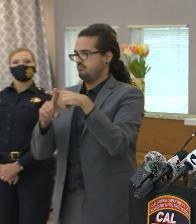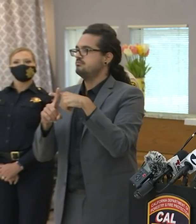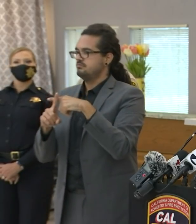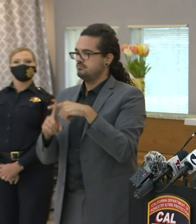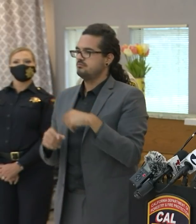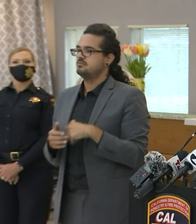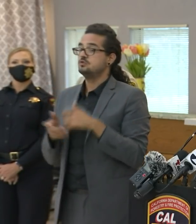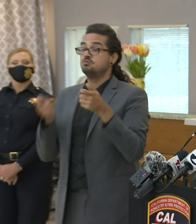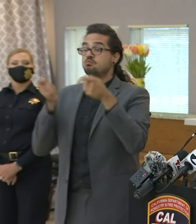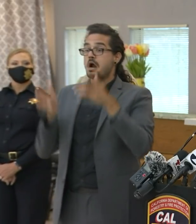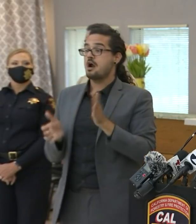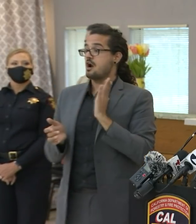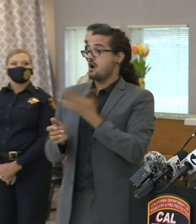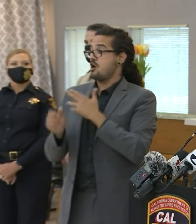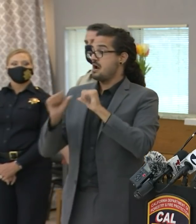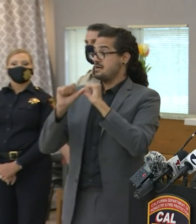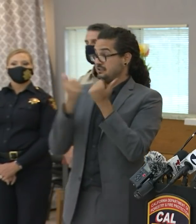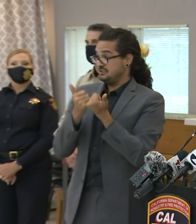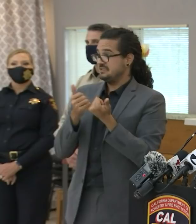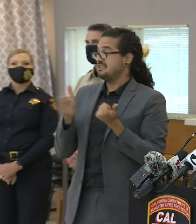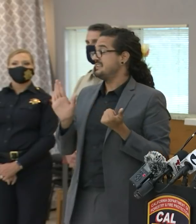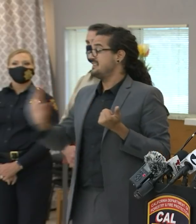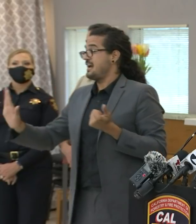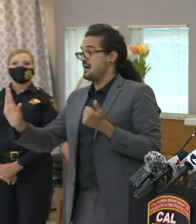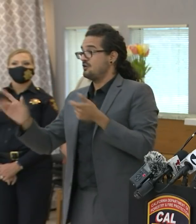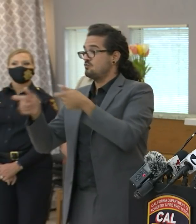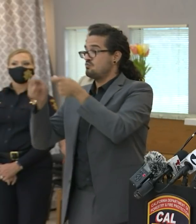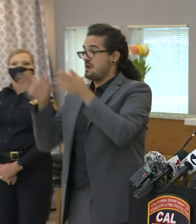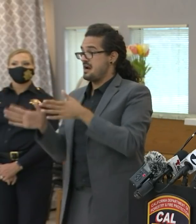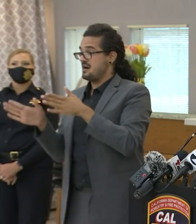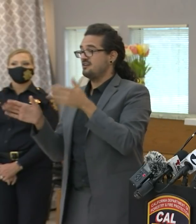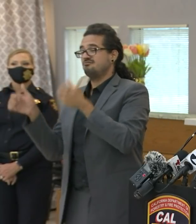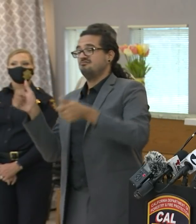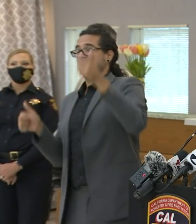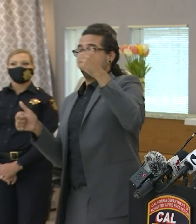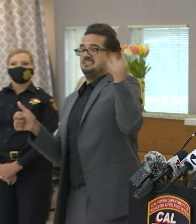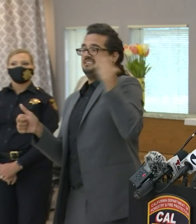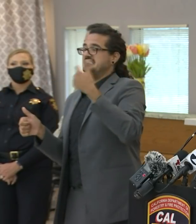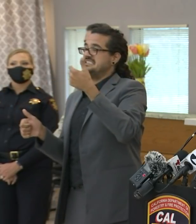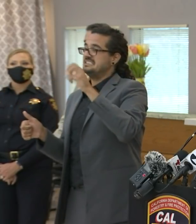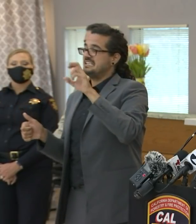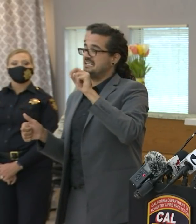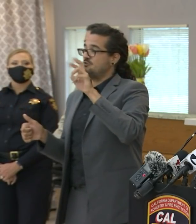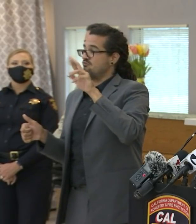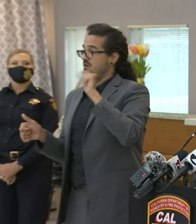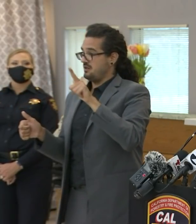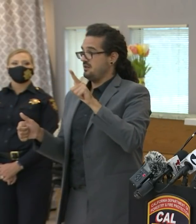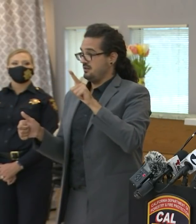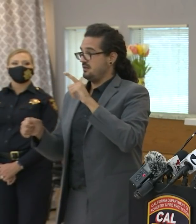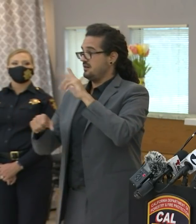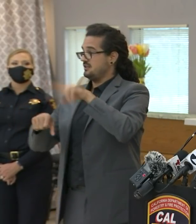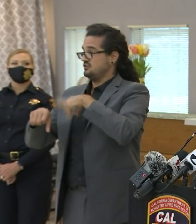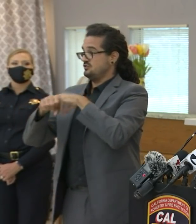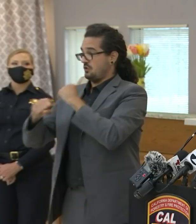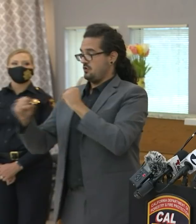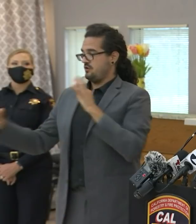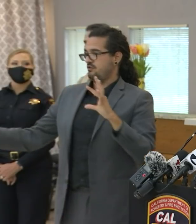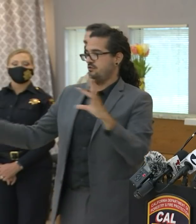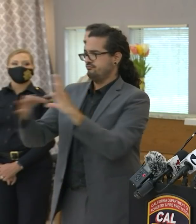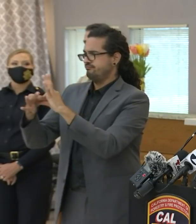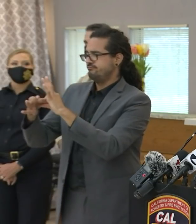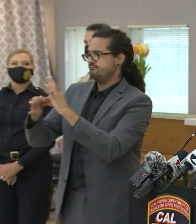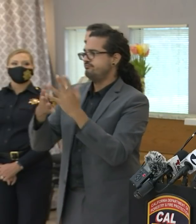in charge of the National Guard, work tirelessly throughout the year in these planning processes so that when we need to tap them, it's